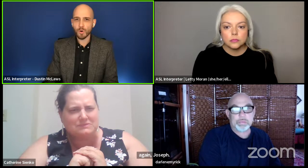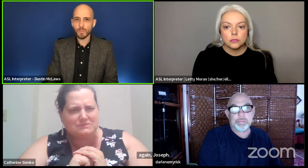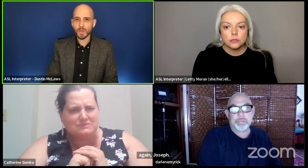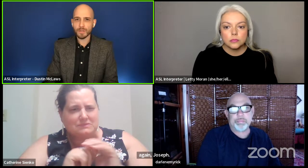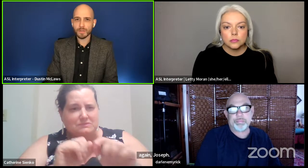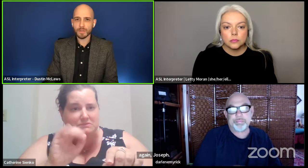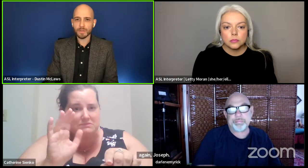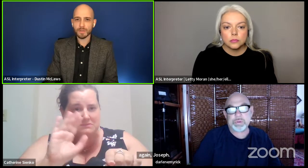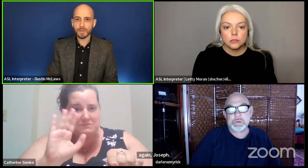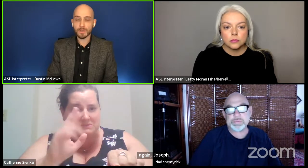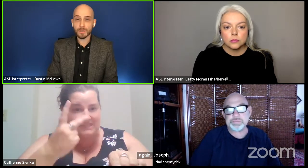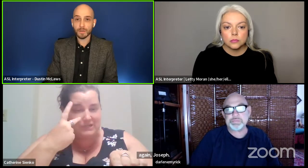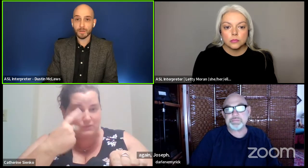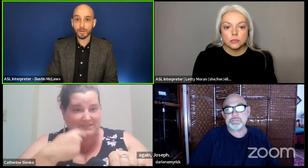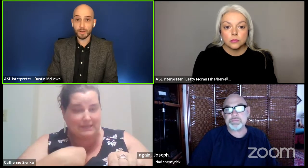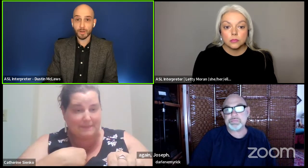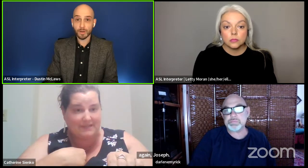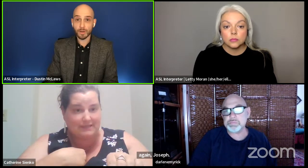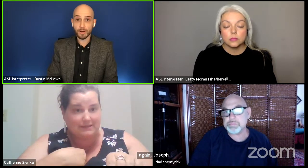Give him a moment.